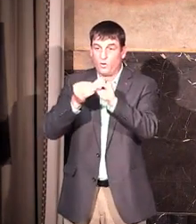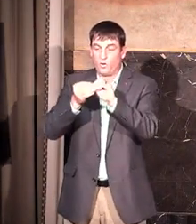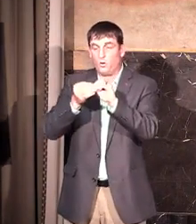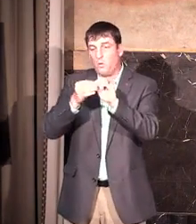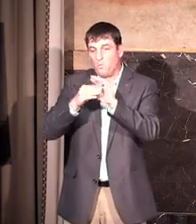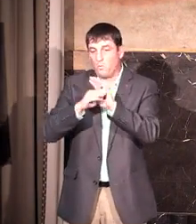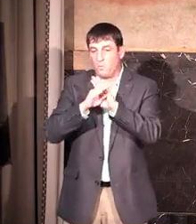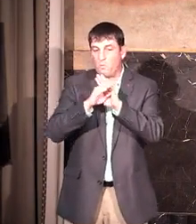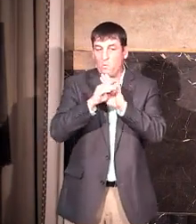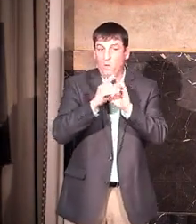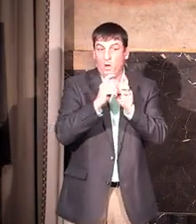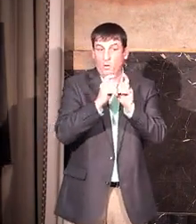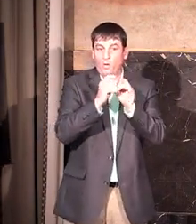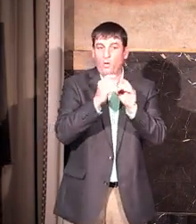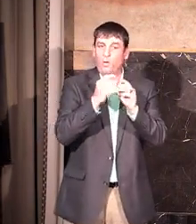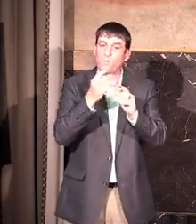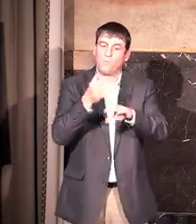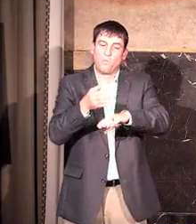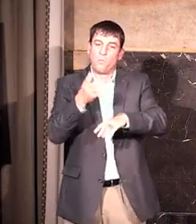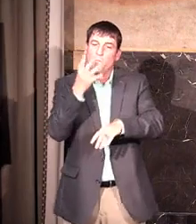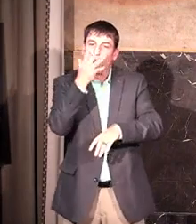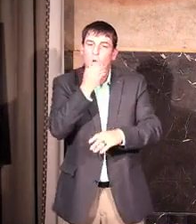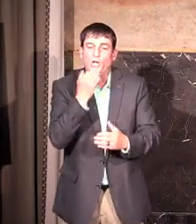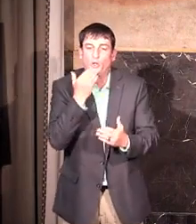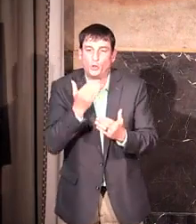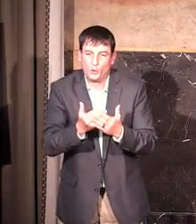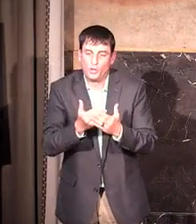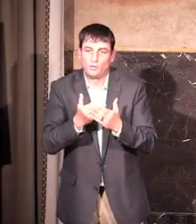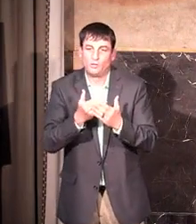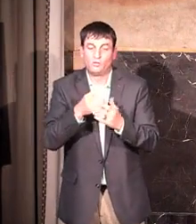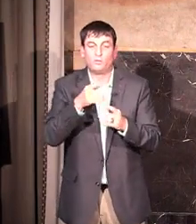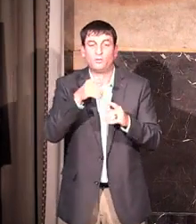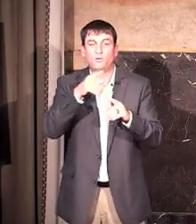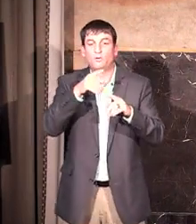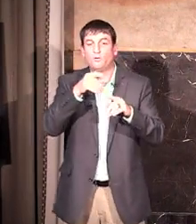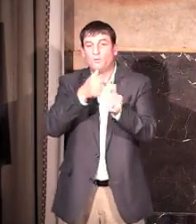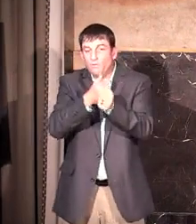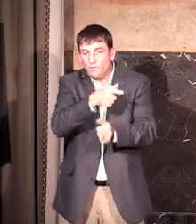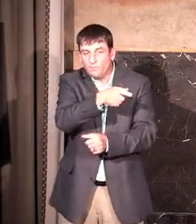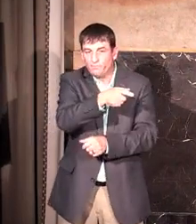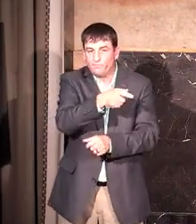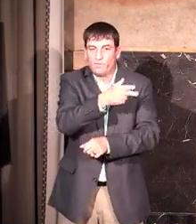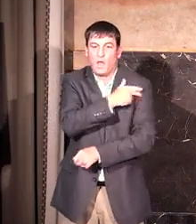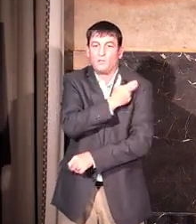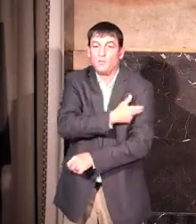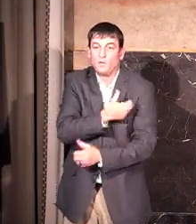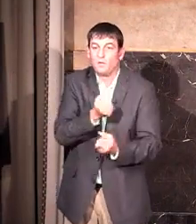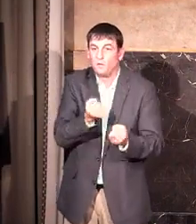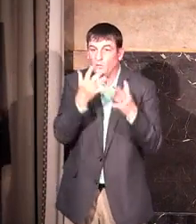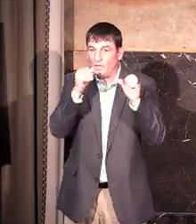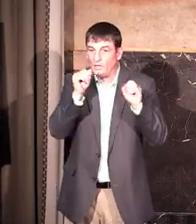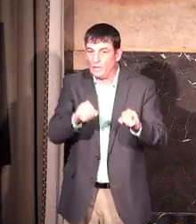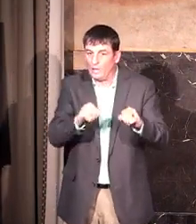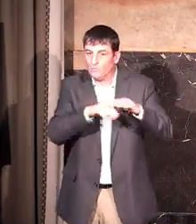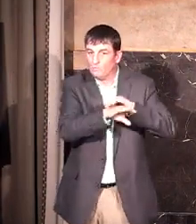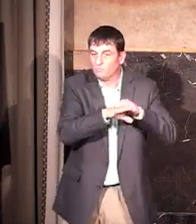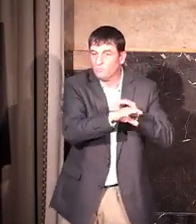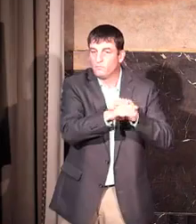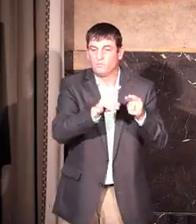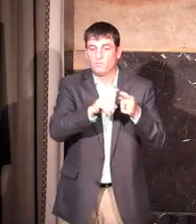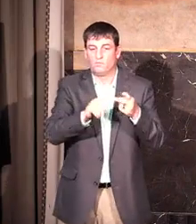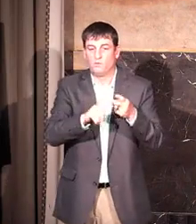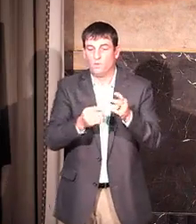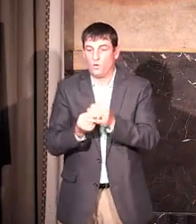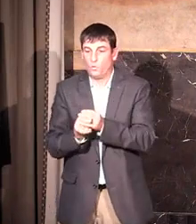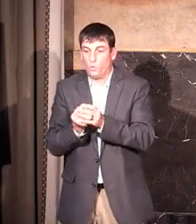good direction. And in terms of the hospital capacity, in terms of the new case growth being smaller